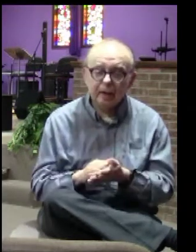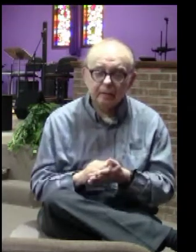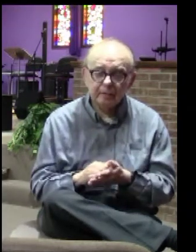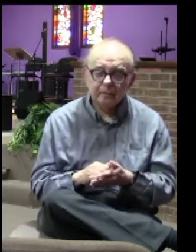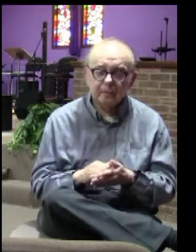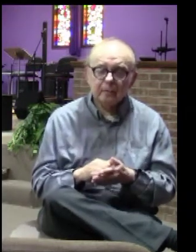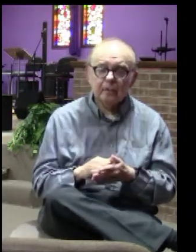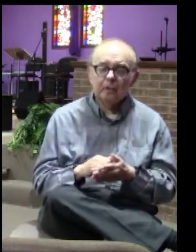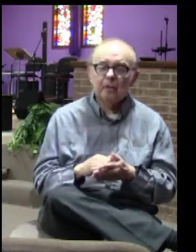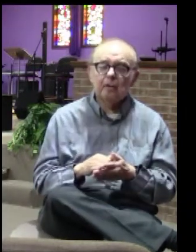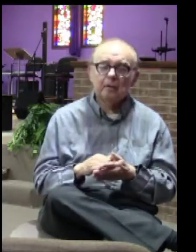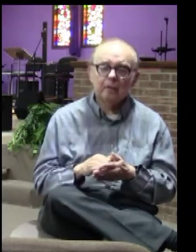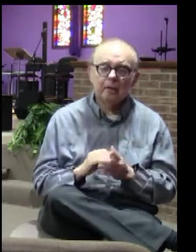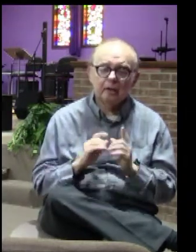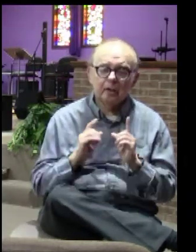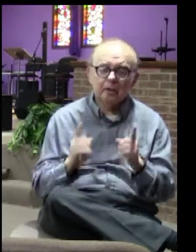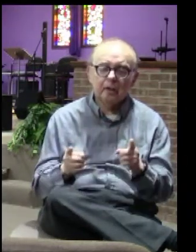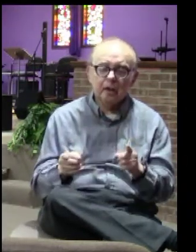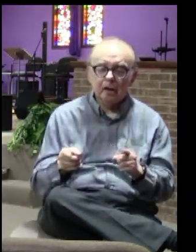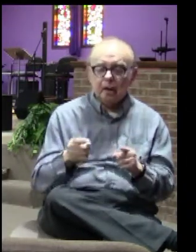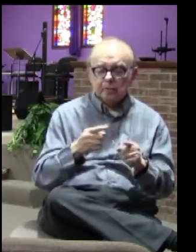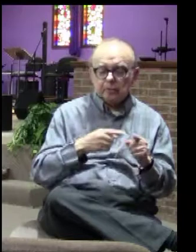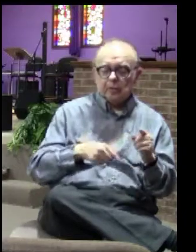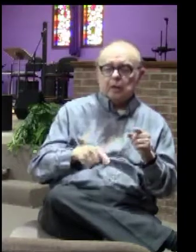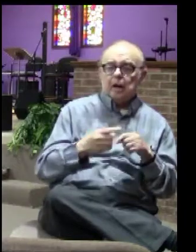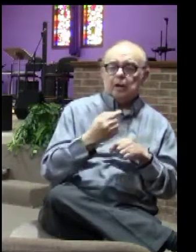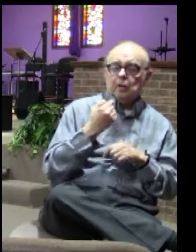So I'll just go ahead and I'll turn around.